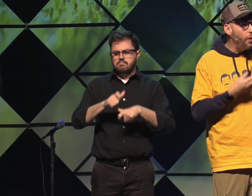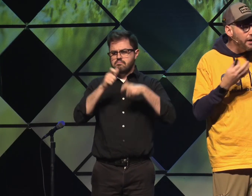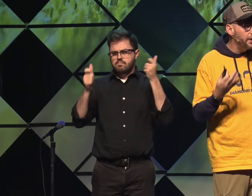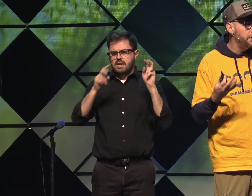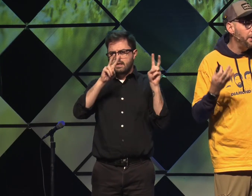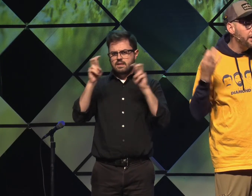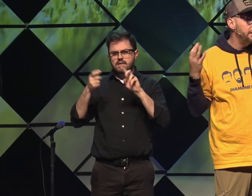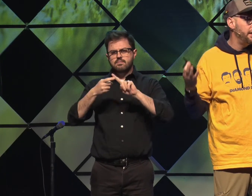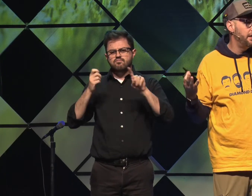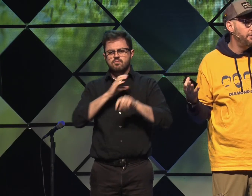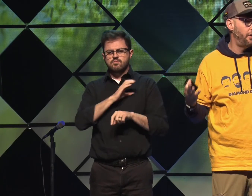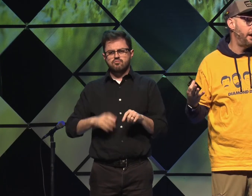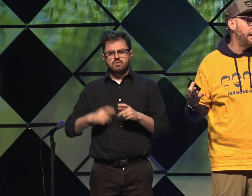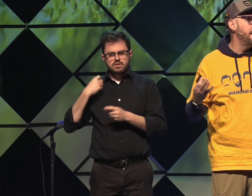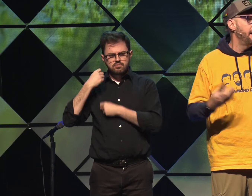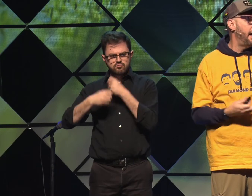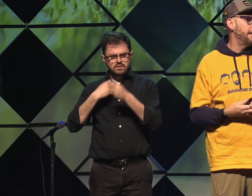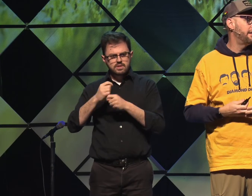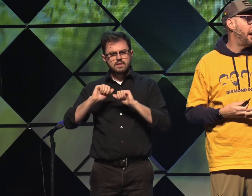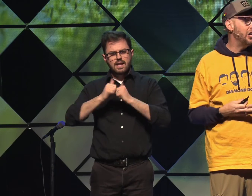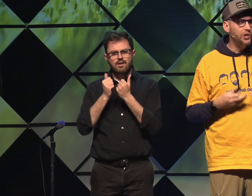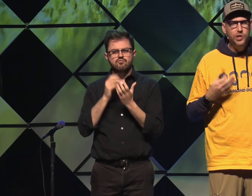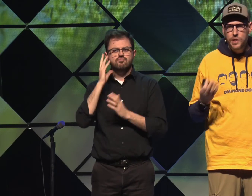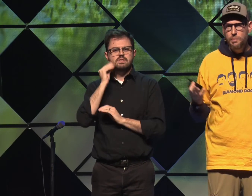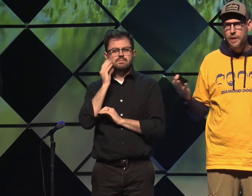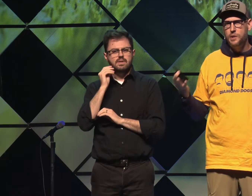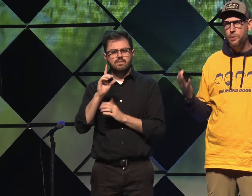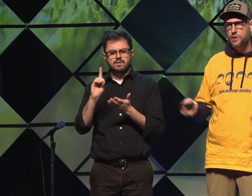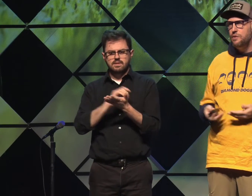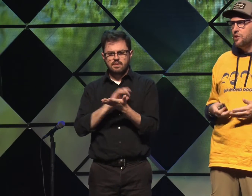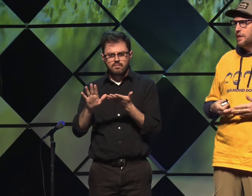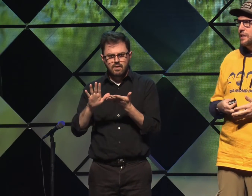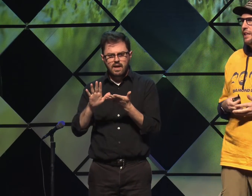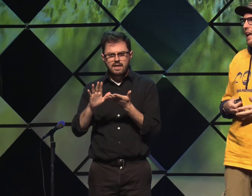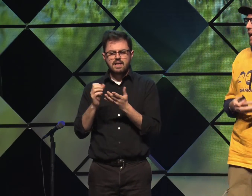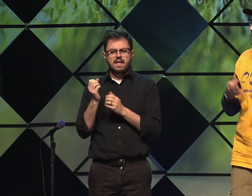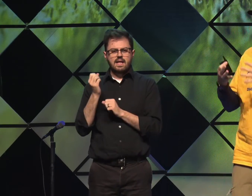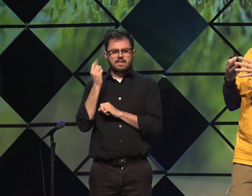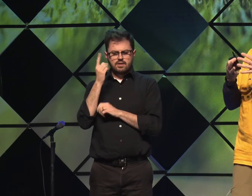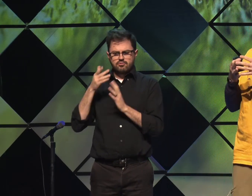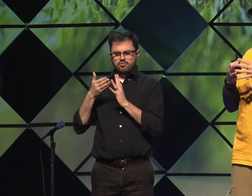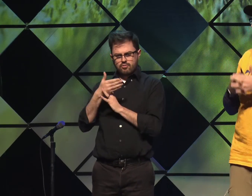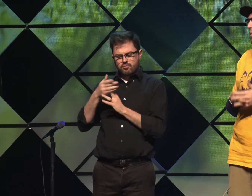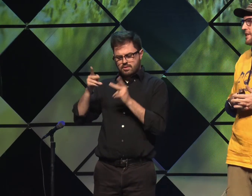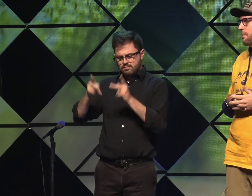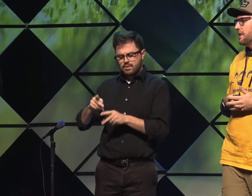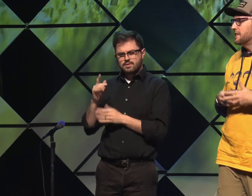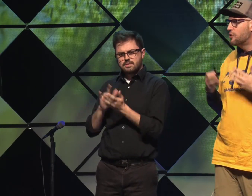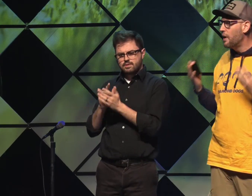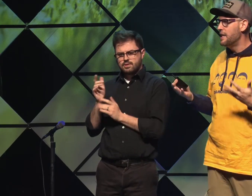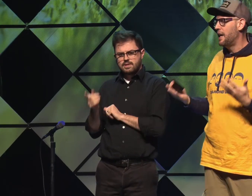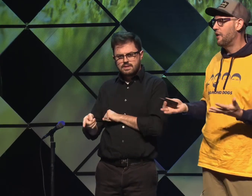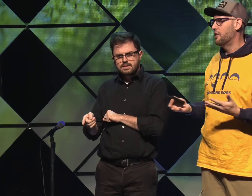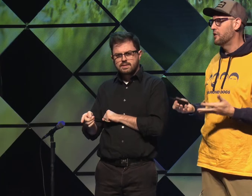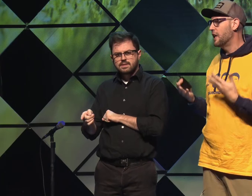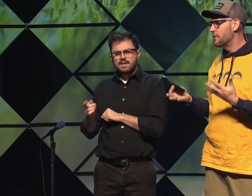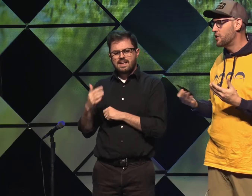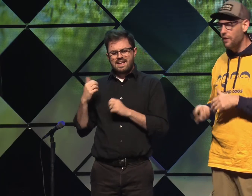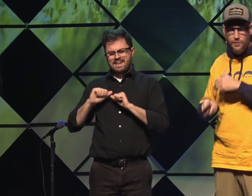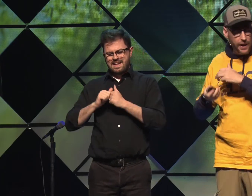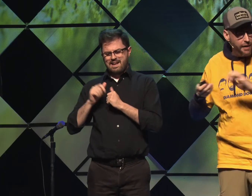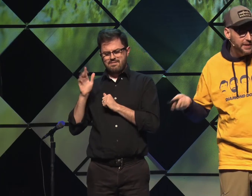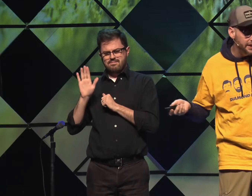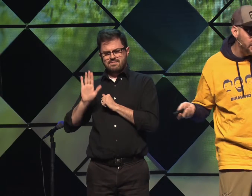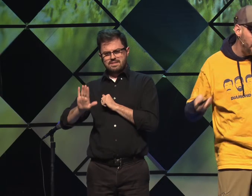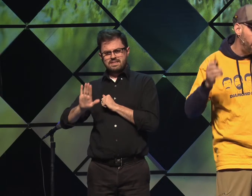tradition, a way of experiencing the divine as understood by this person of Jesus, and its intersection with some of these great characters in the